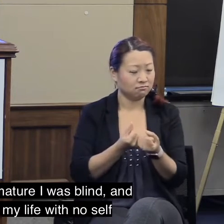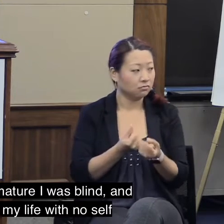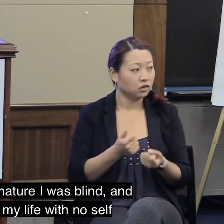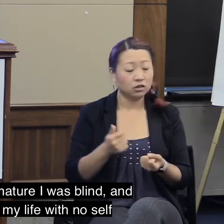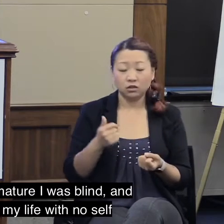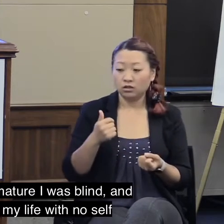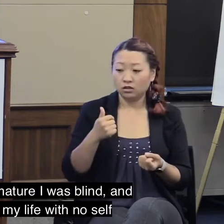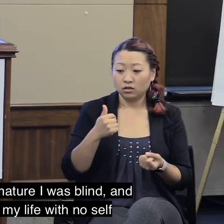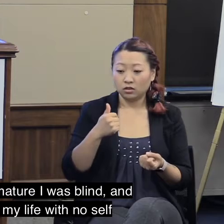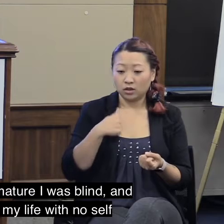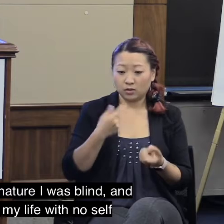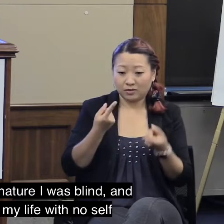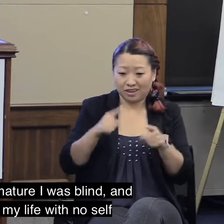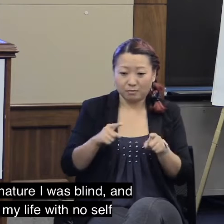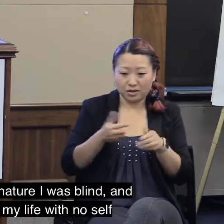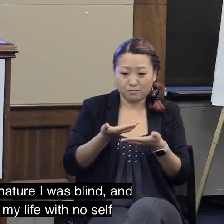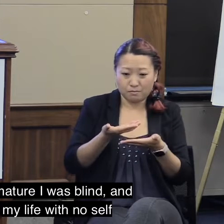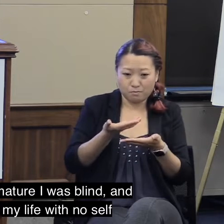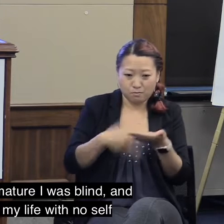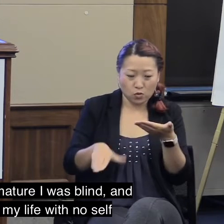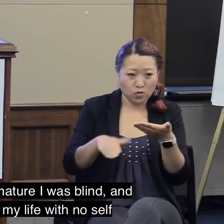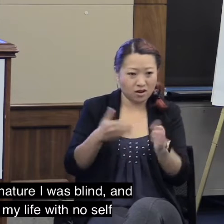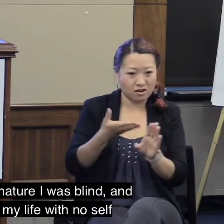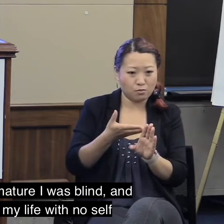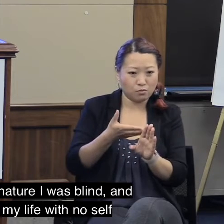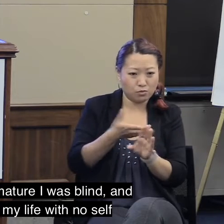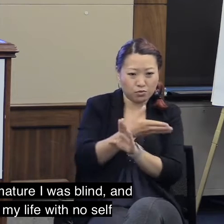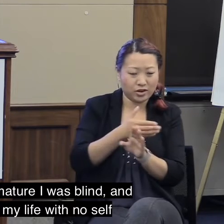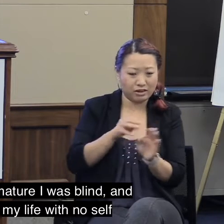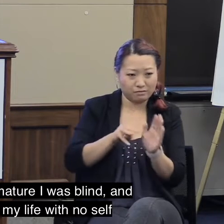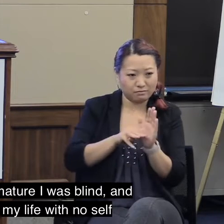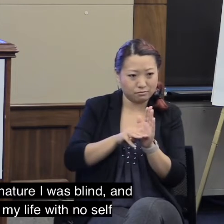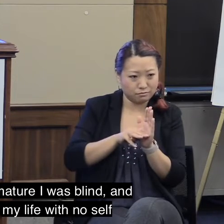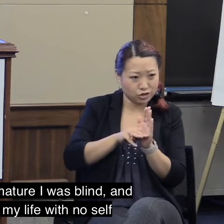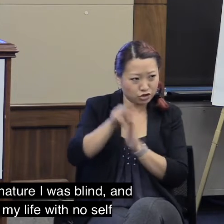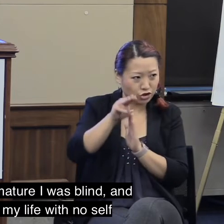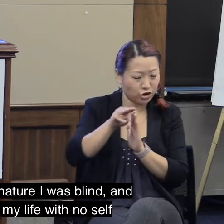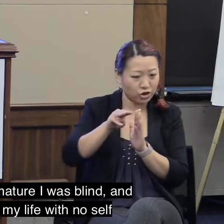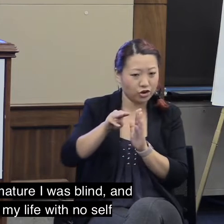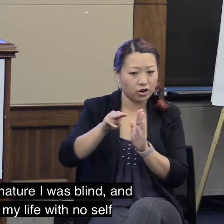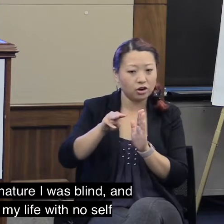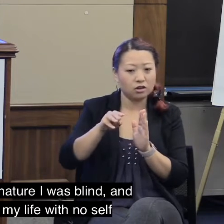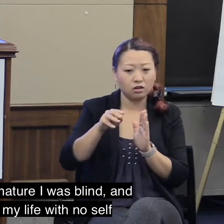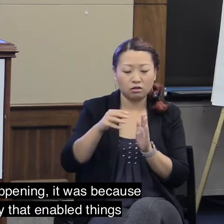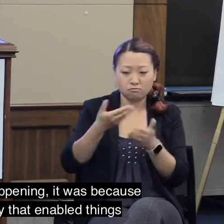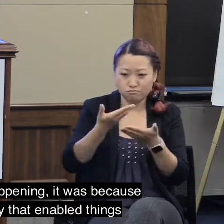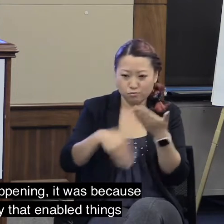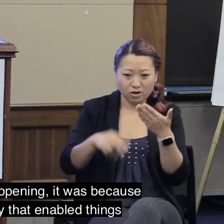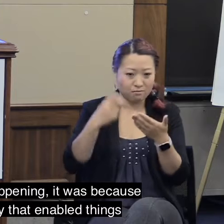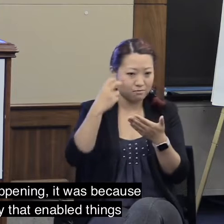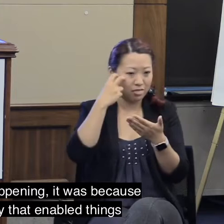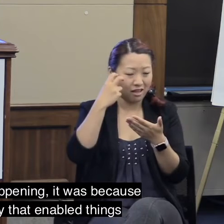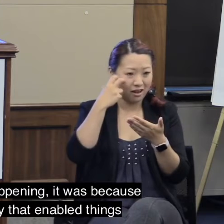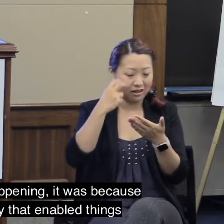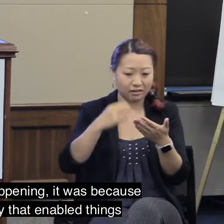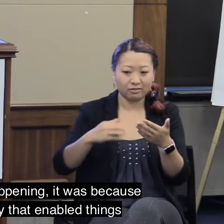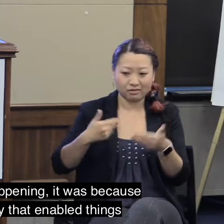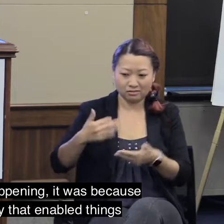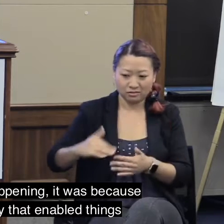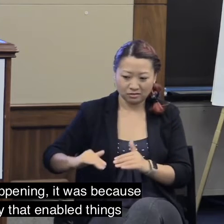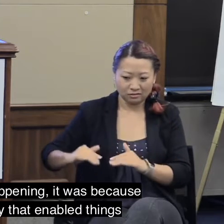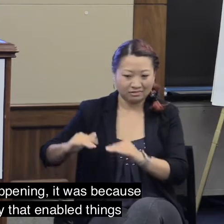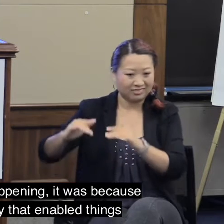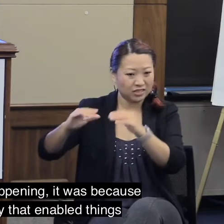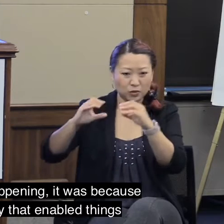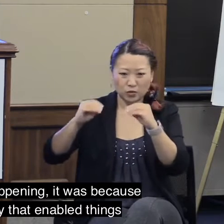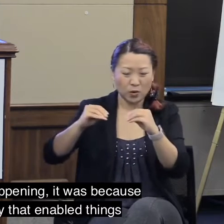was born 2 months premature and I was blind. And during the early part of my life, I had just with no self-esteem. What ended up happening was